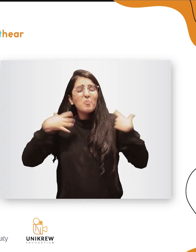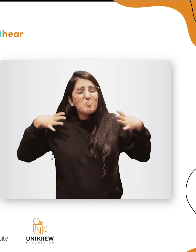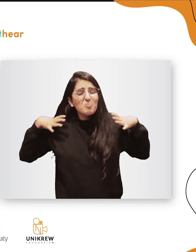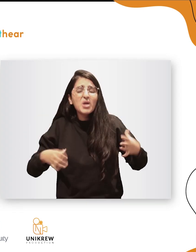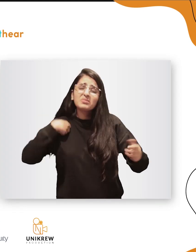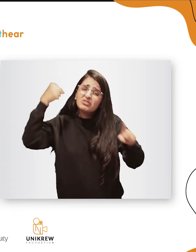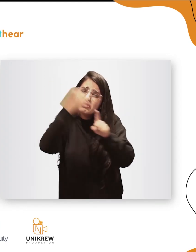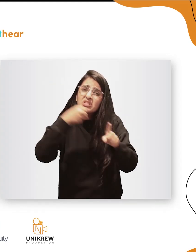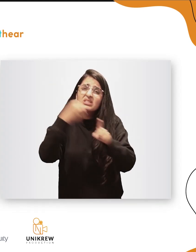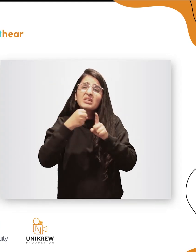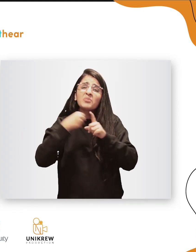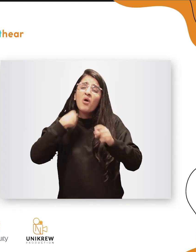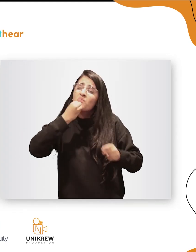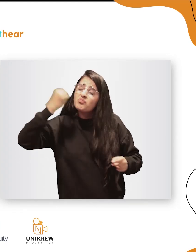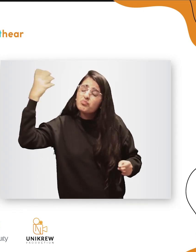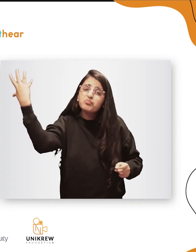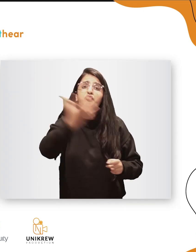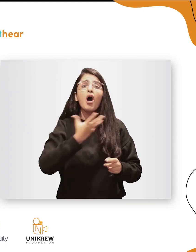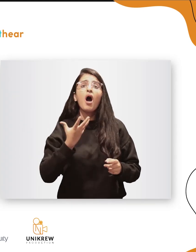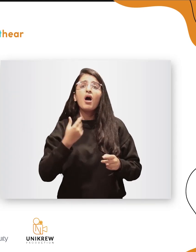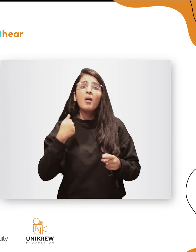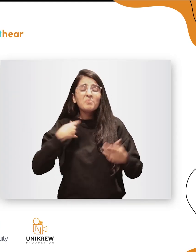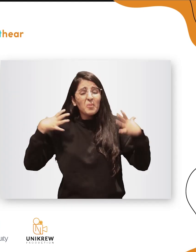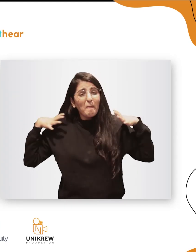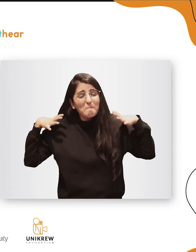I created as much noise as possible for it,